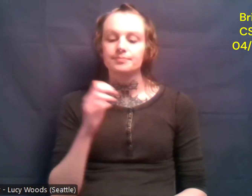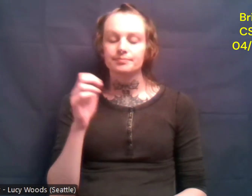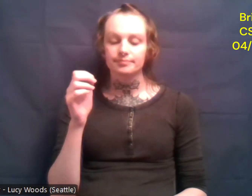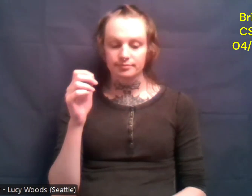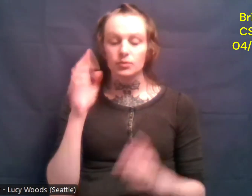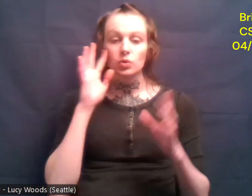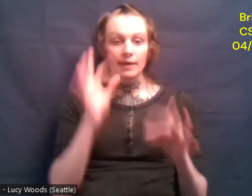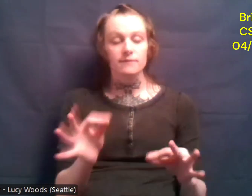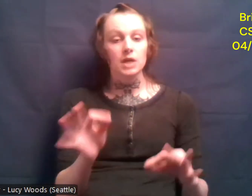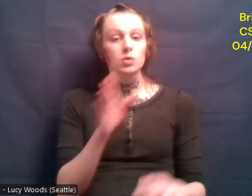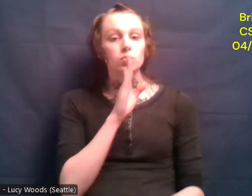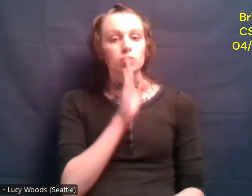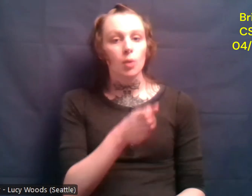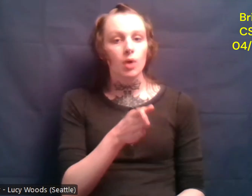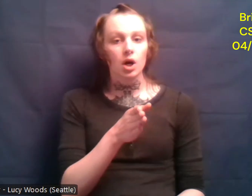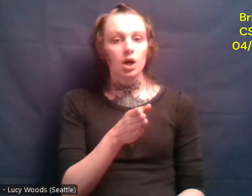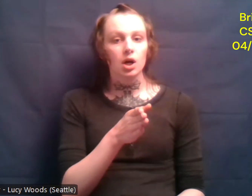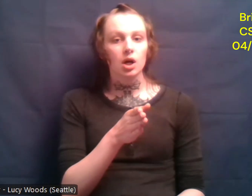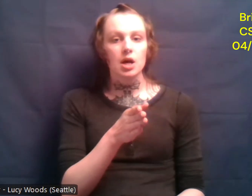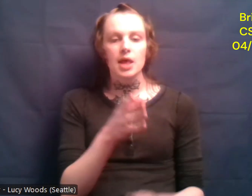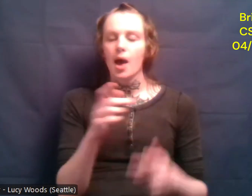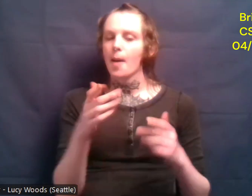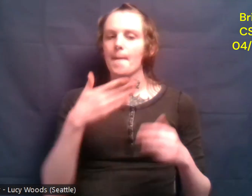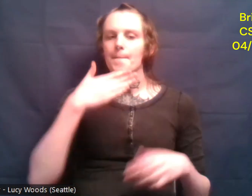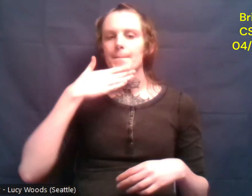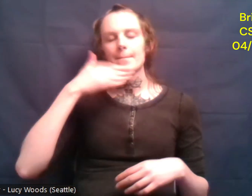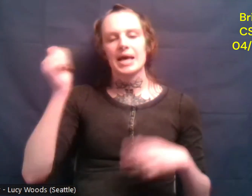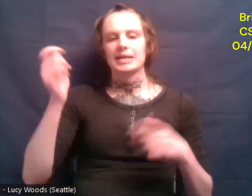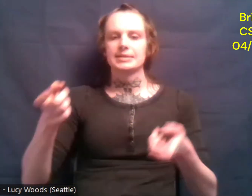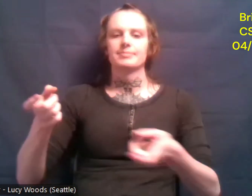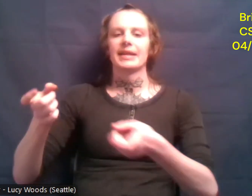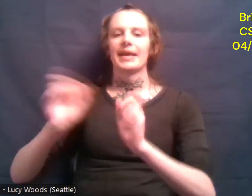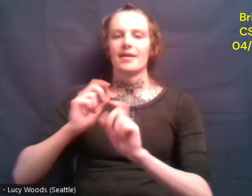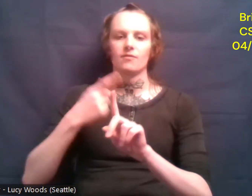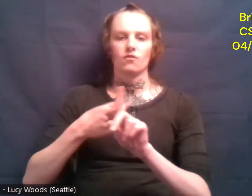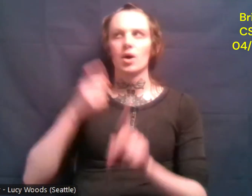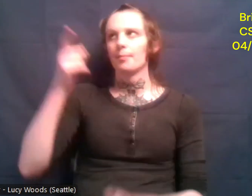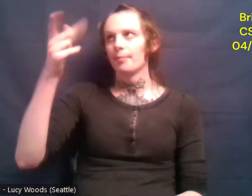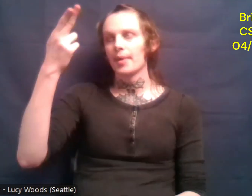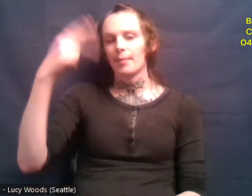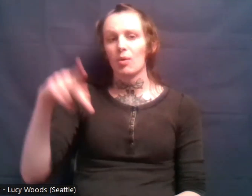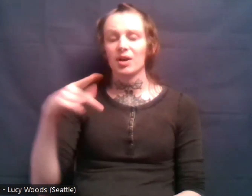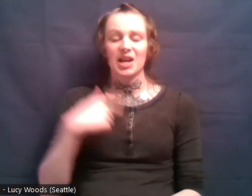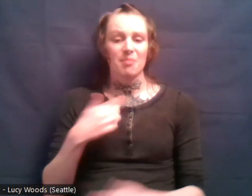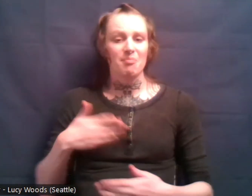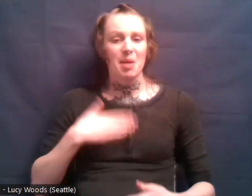that my higher power has ever given me, and I'm really, really glad to be here. Thanks.